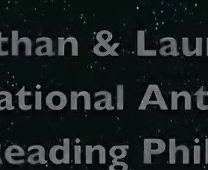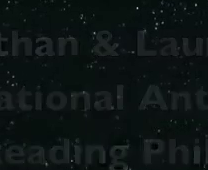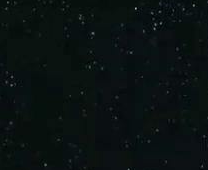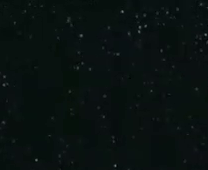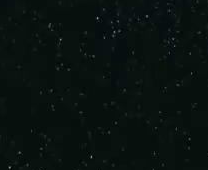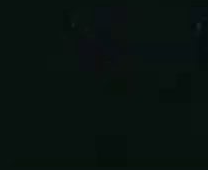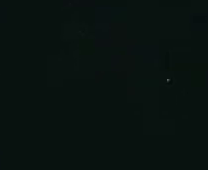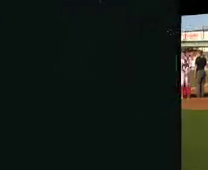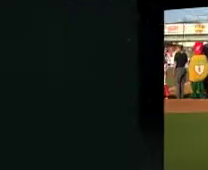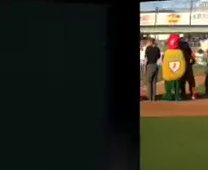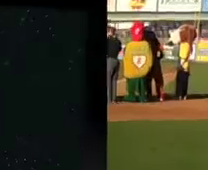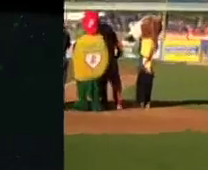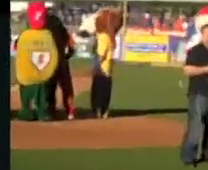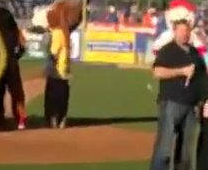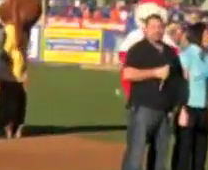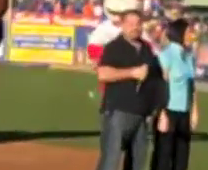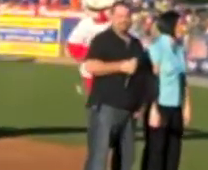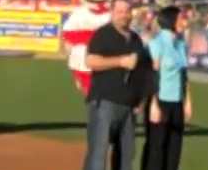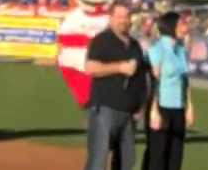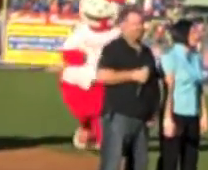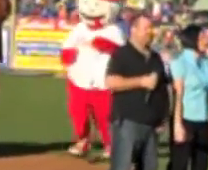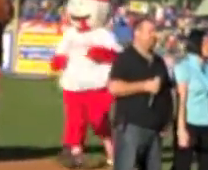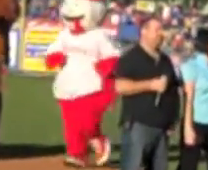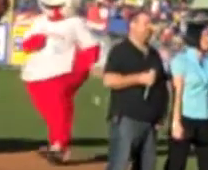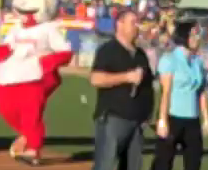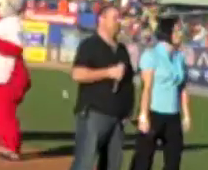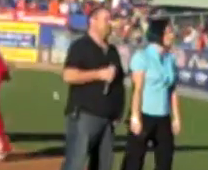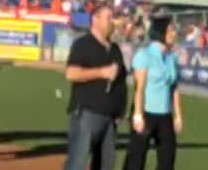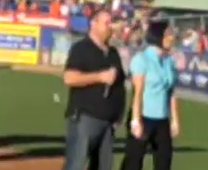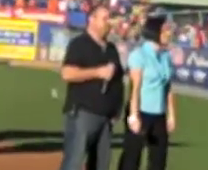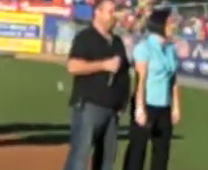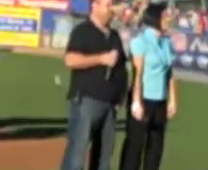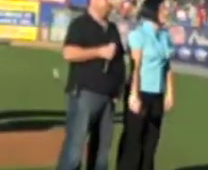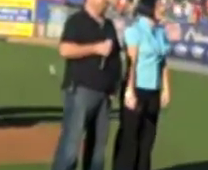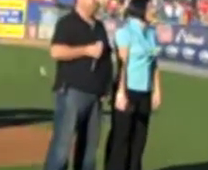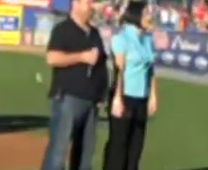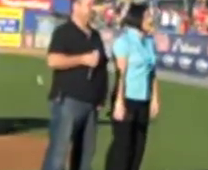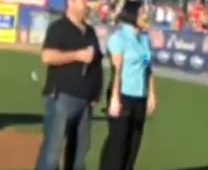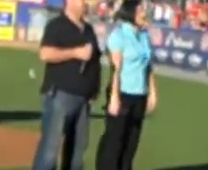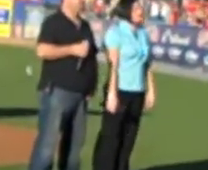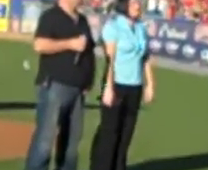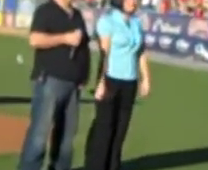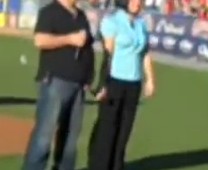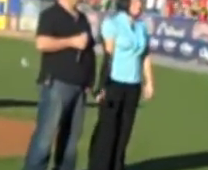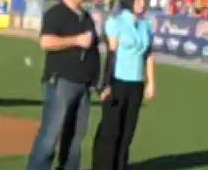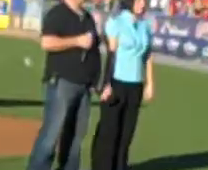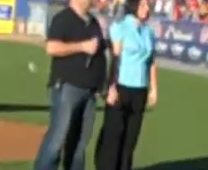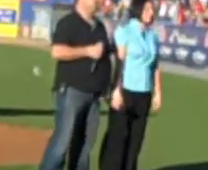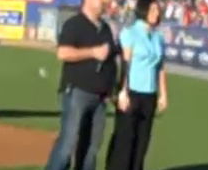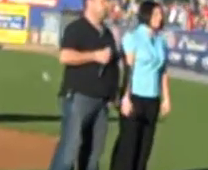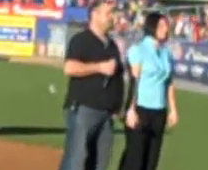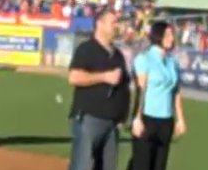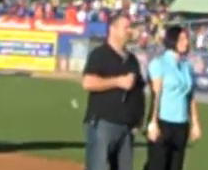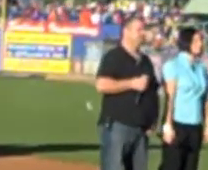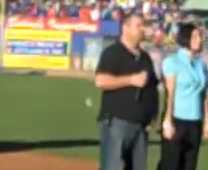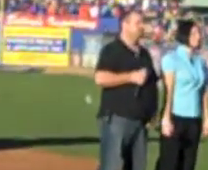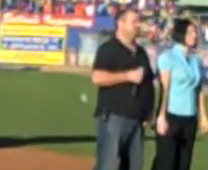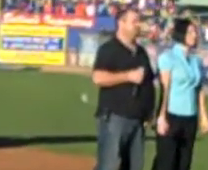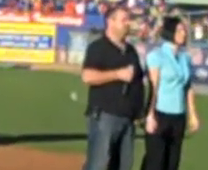Ladies and gentlemen, as we all rise, gentlemen, please remove your gas. Representing Willow Creek Veterinary Center